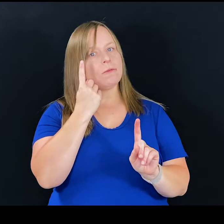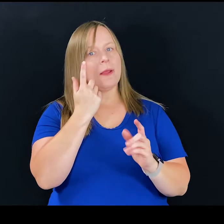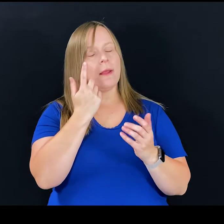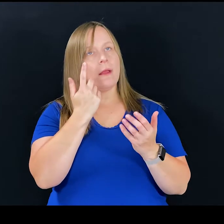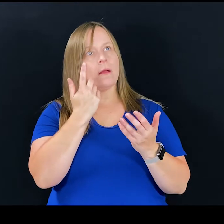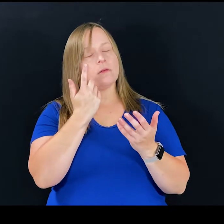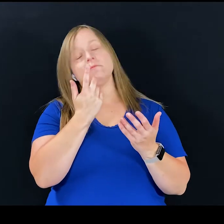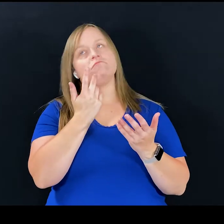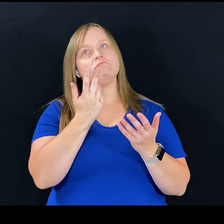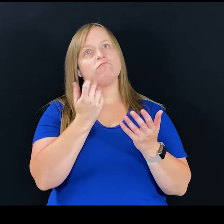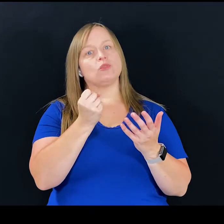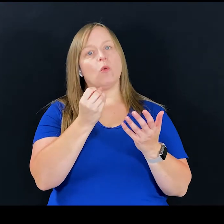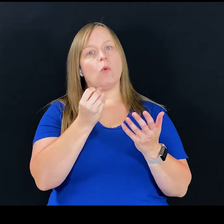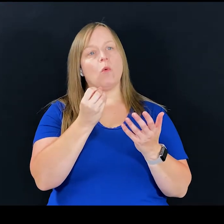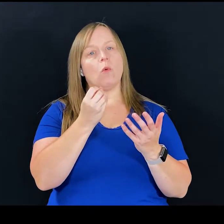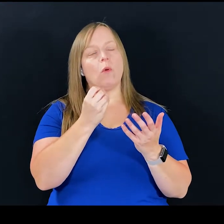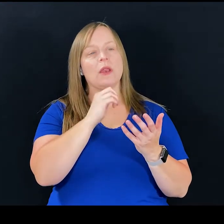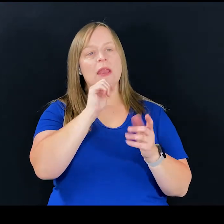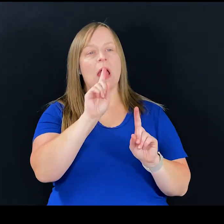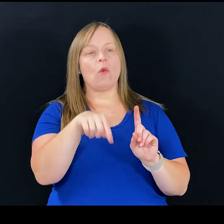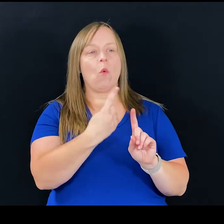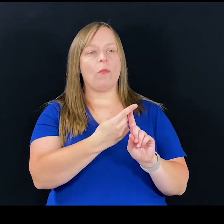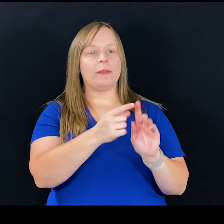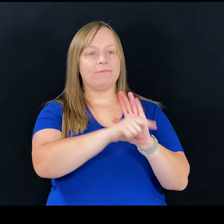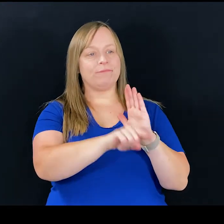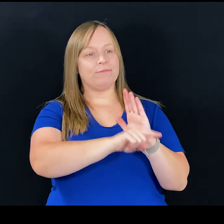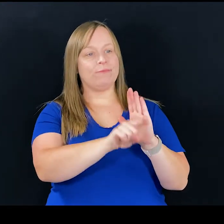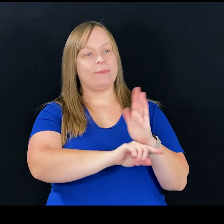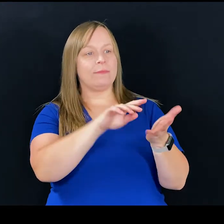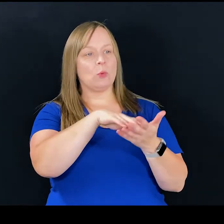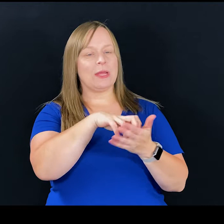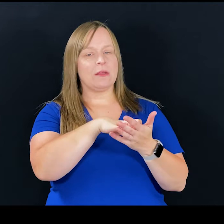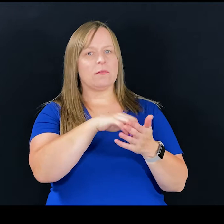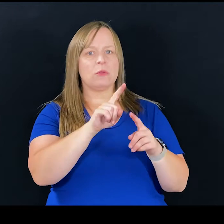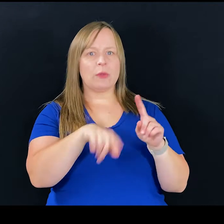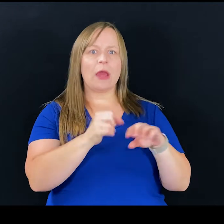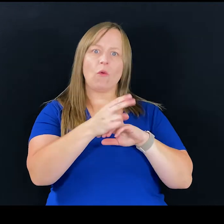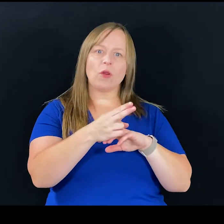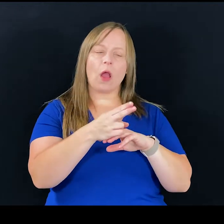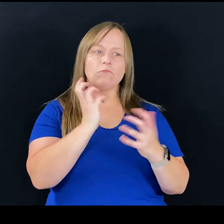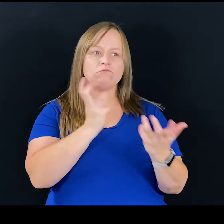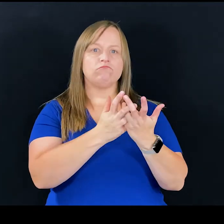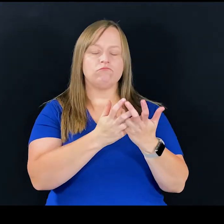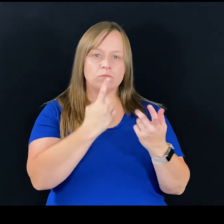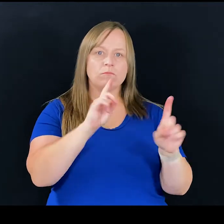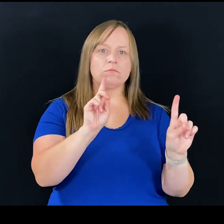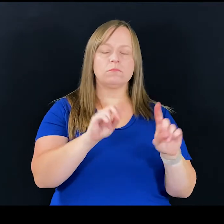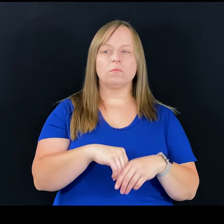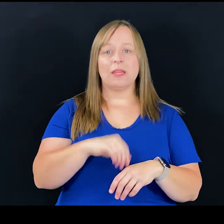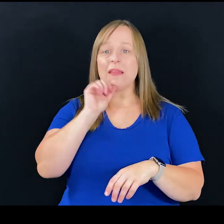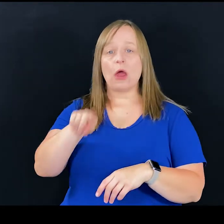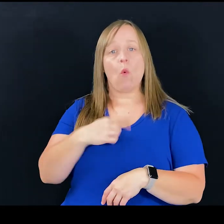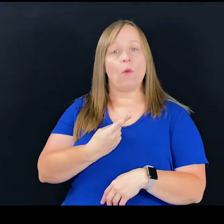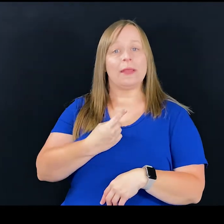could understand so that like it wouldn't just be that I have this weakness and it can't be overcome, like it could work. You